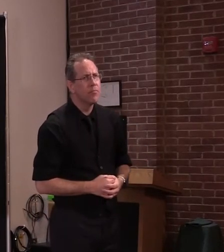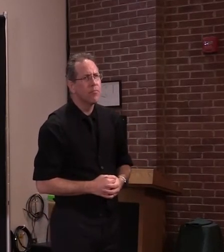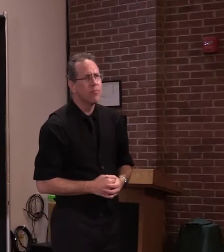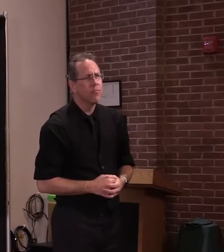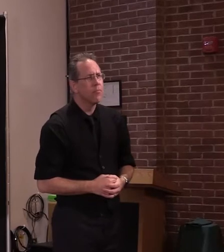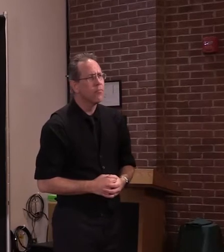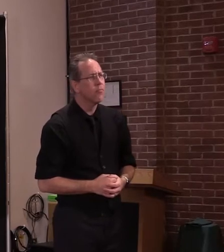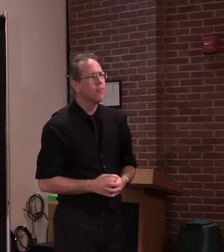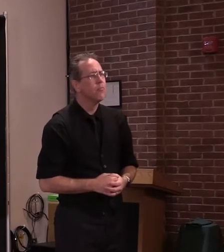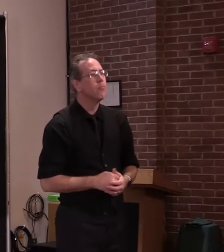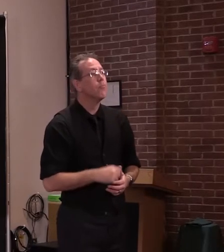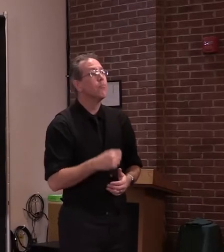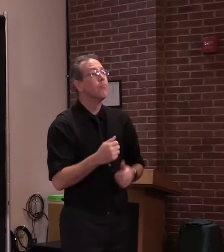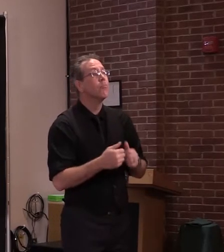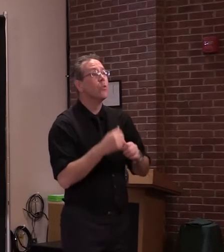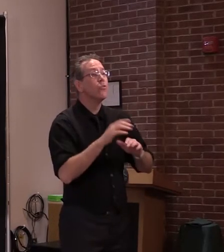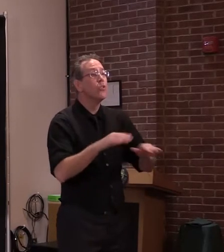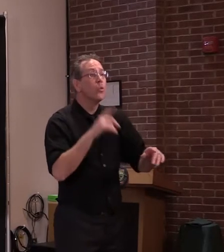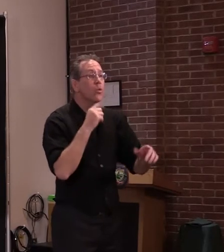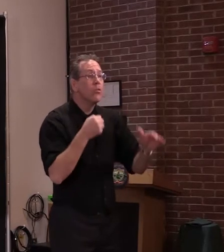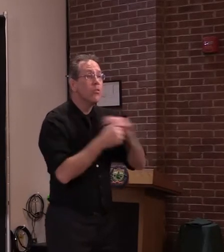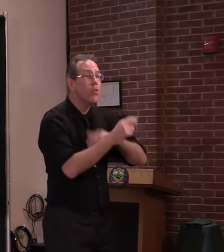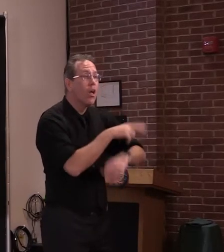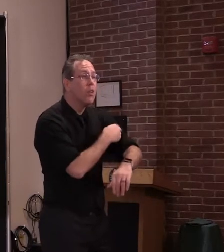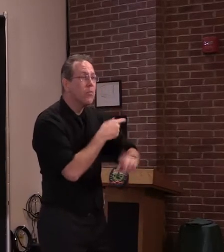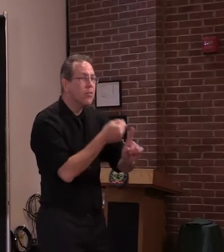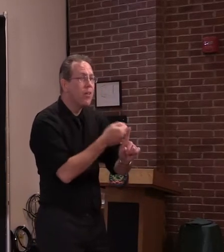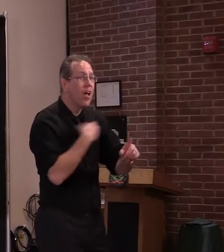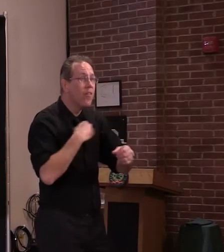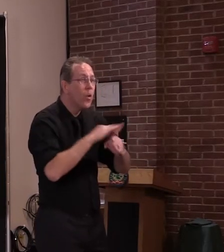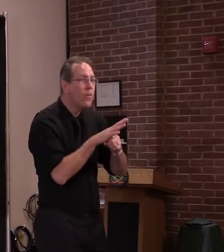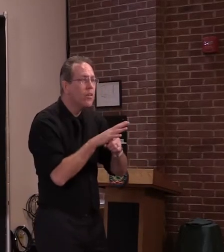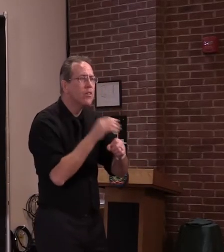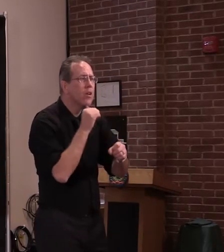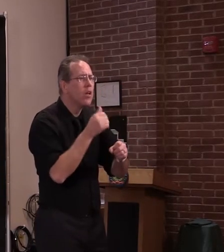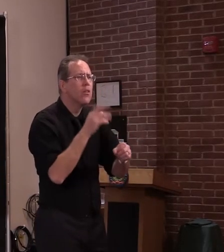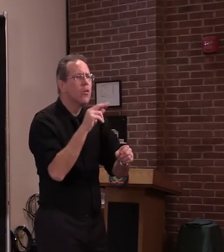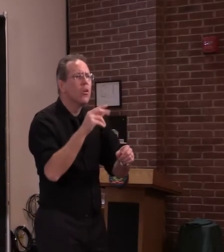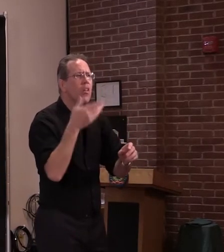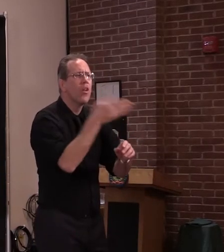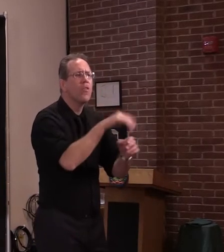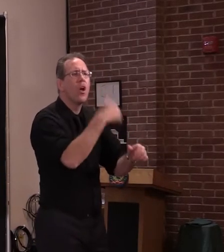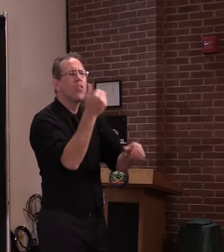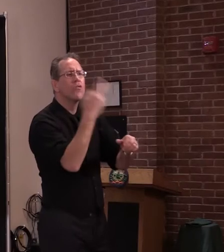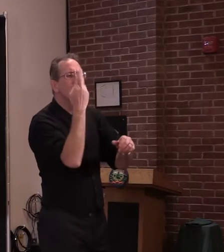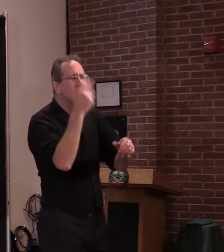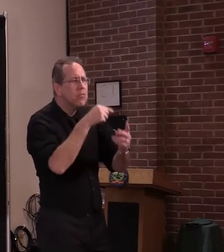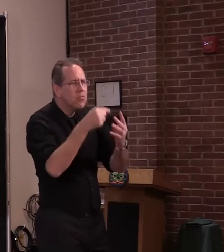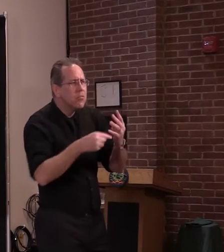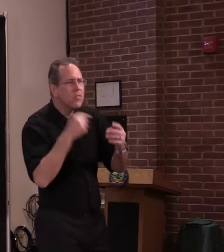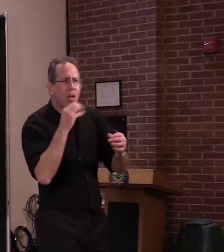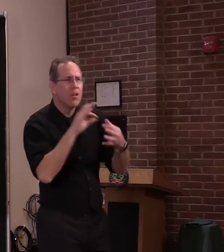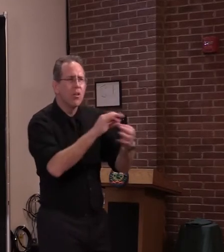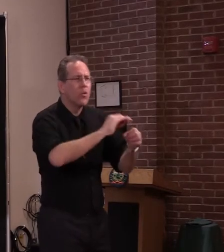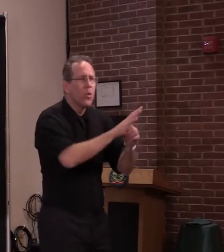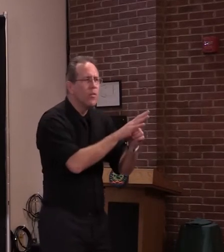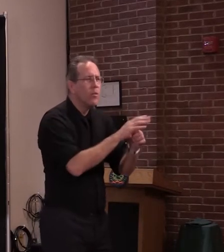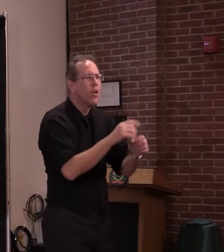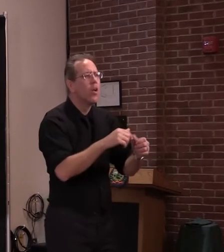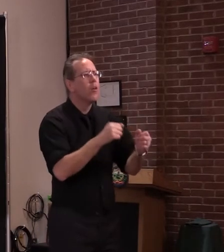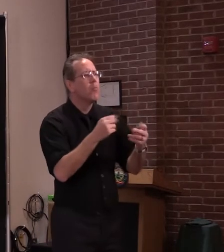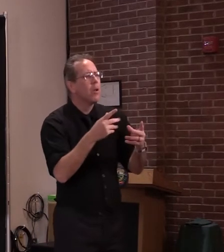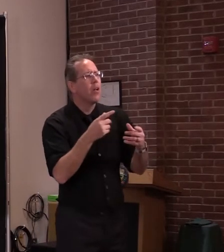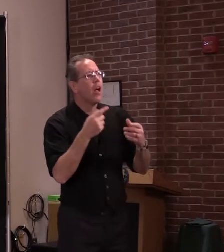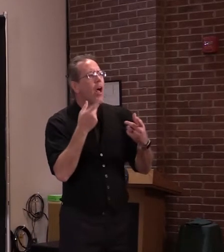COVID cases. And the New York data that Governor Scott just referenced, that's statewide. I think in New York City, it's